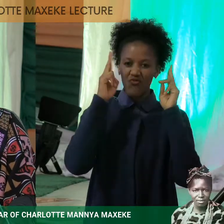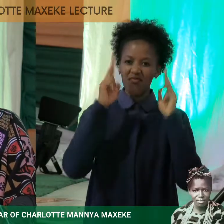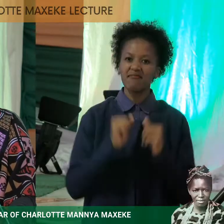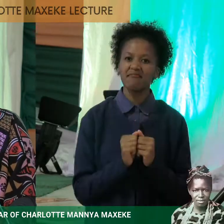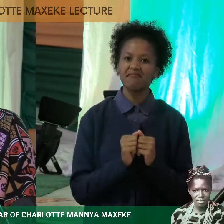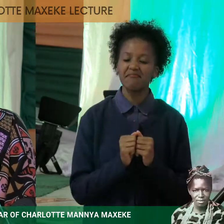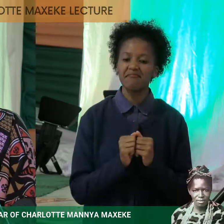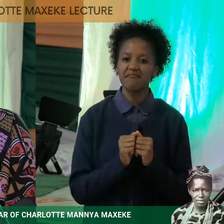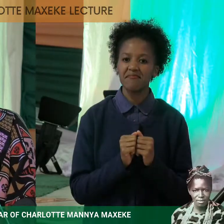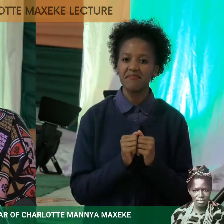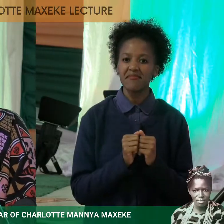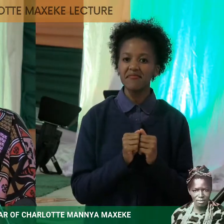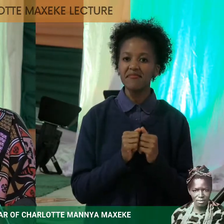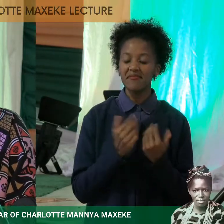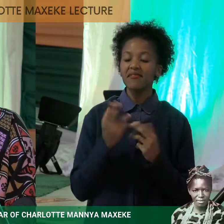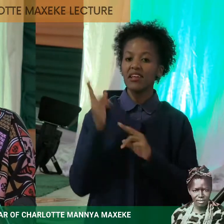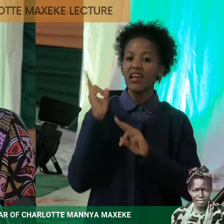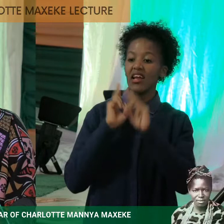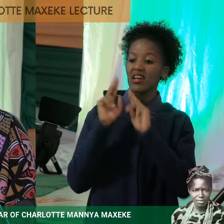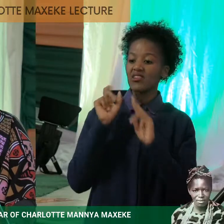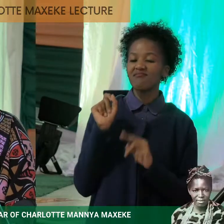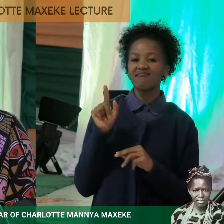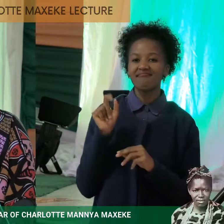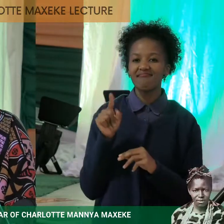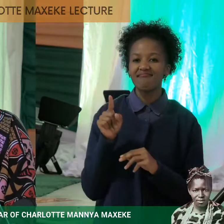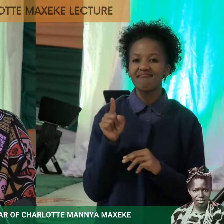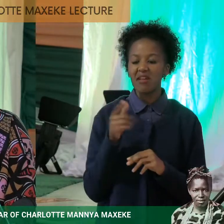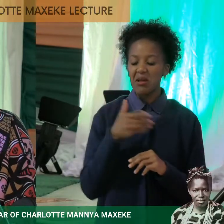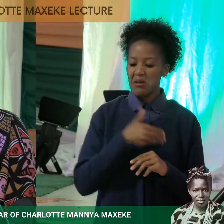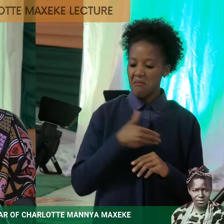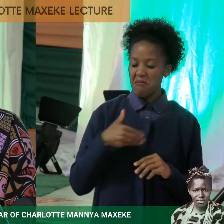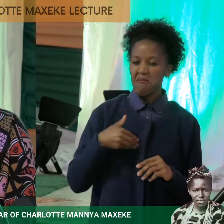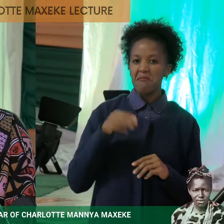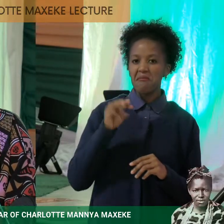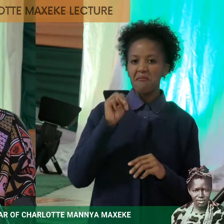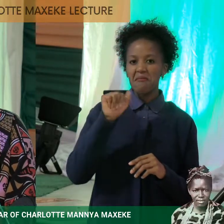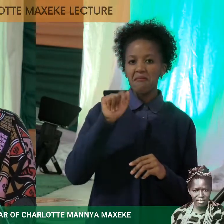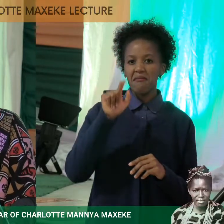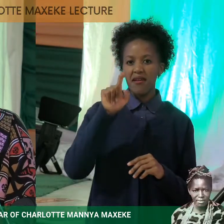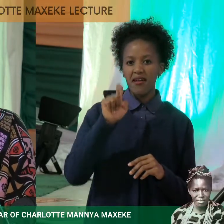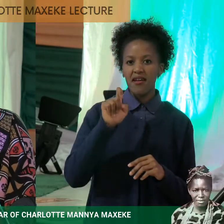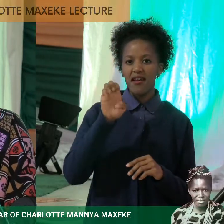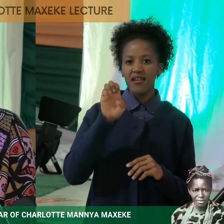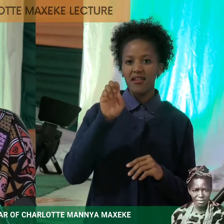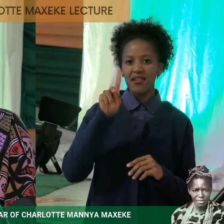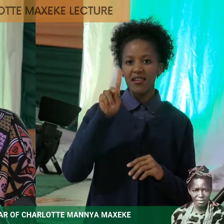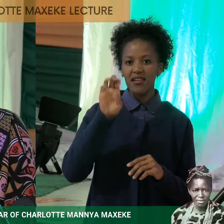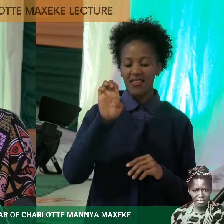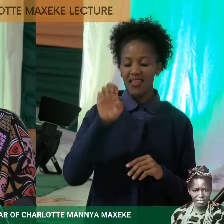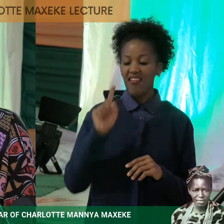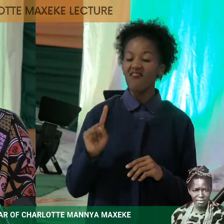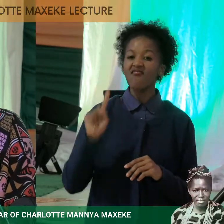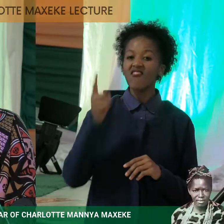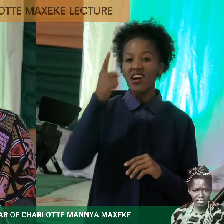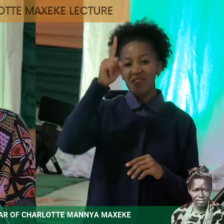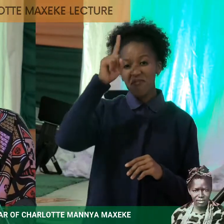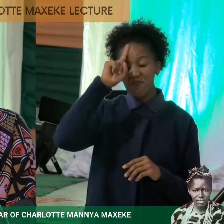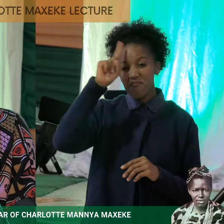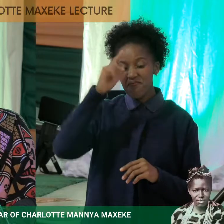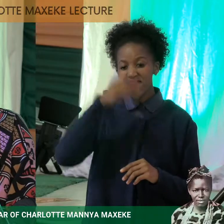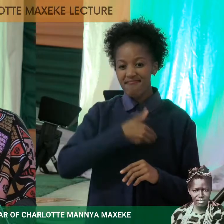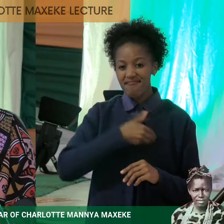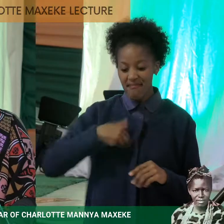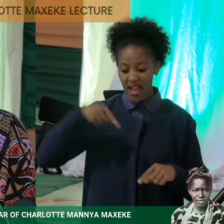as history would have it, umama uCharlotte Maxeke Lecture became the first black woman in this